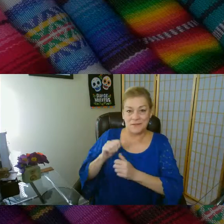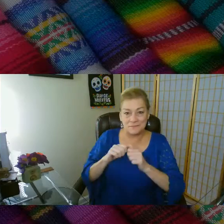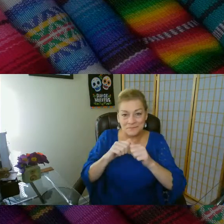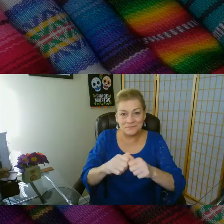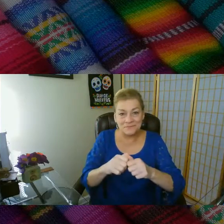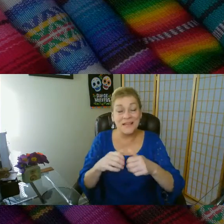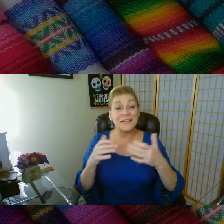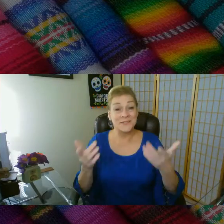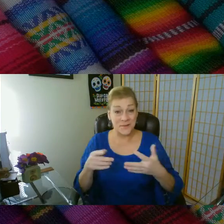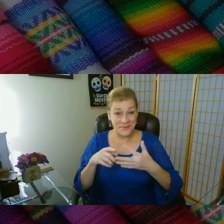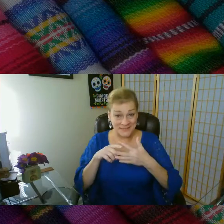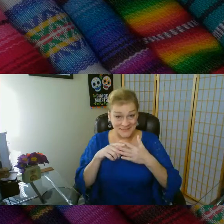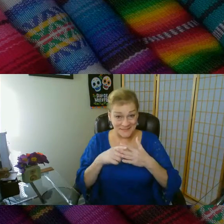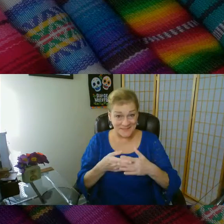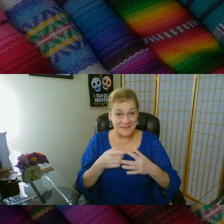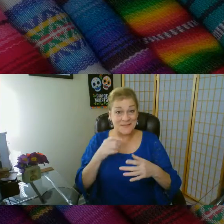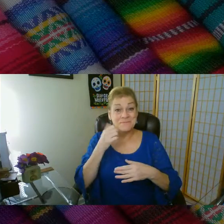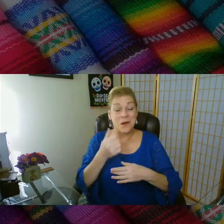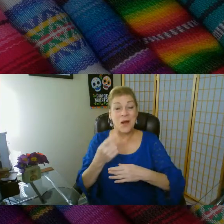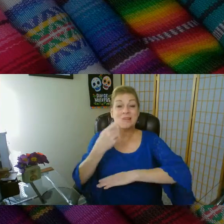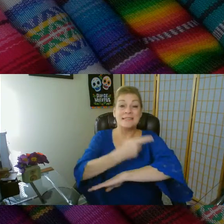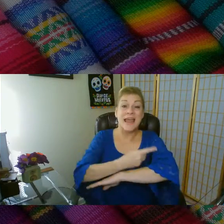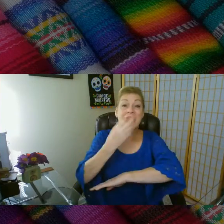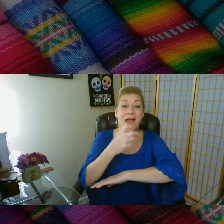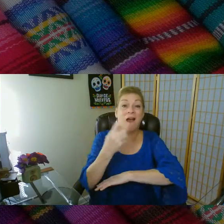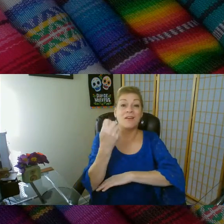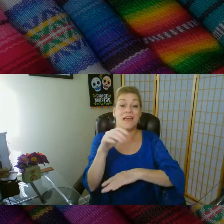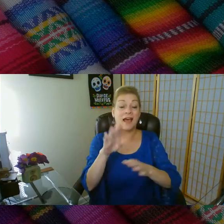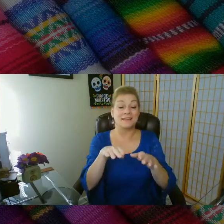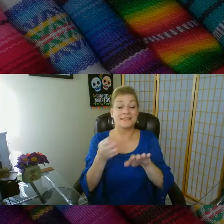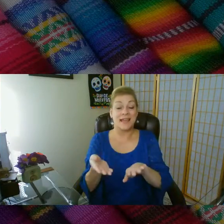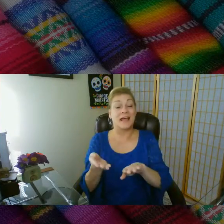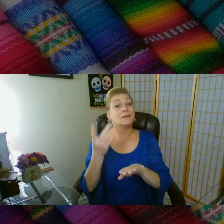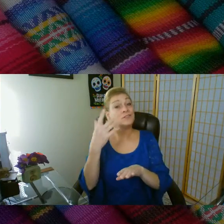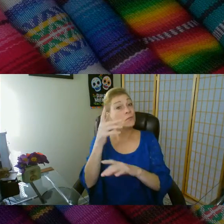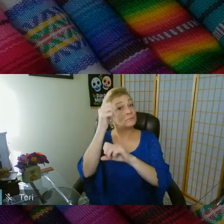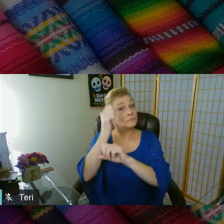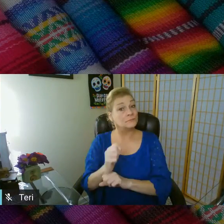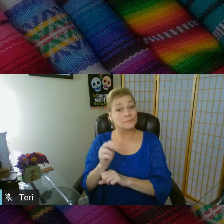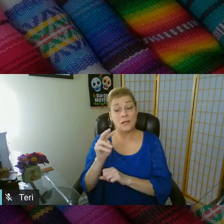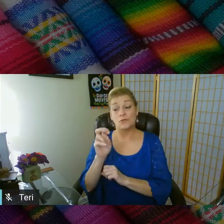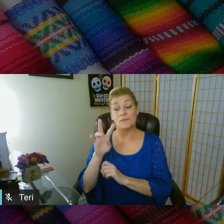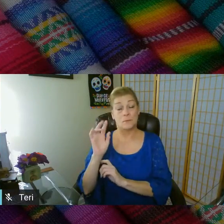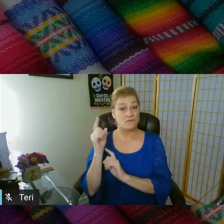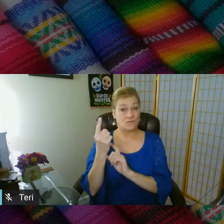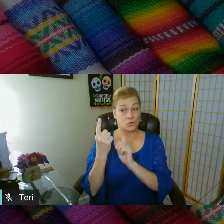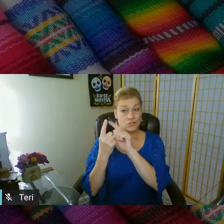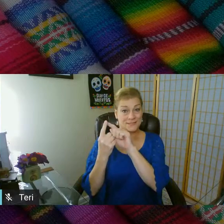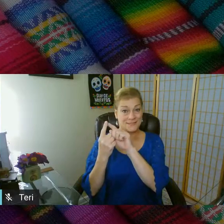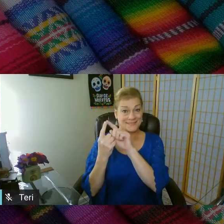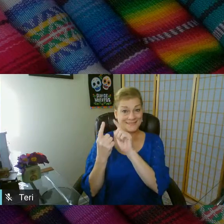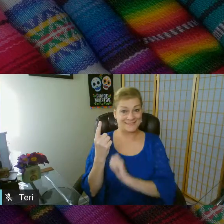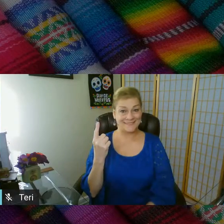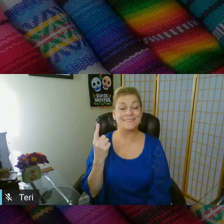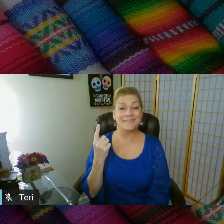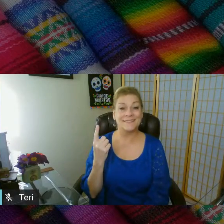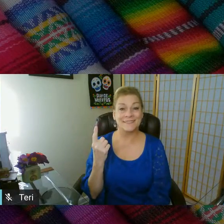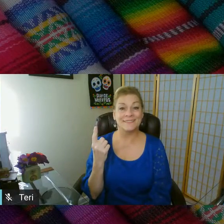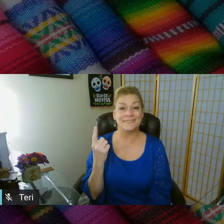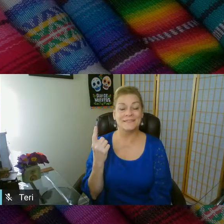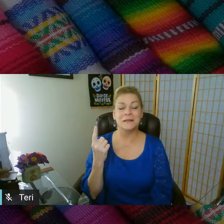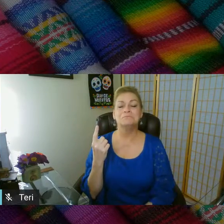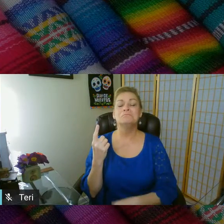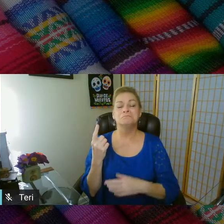holiday, Dia de los Muertos, Day of the Dead. So traditionally, November 1st is the day that is